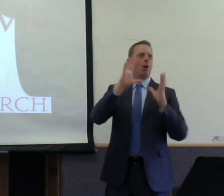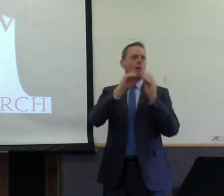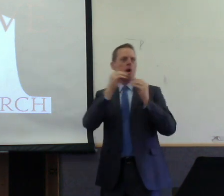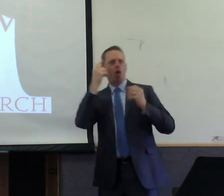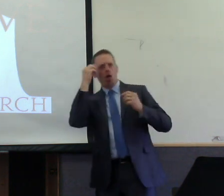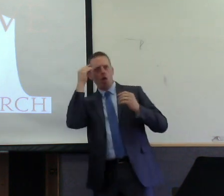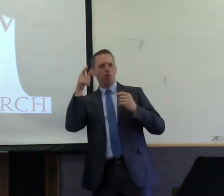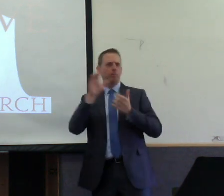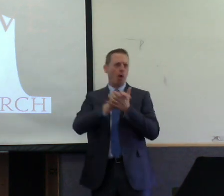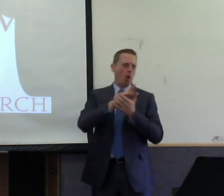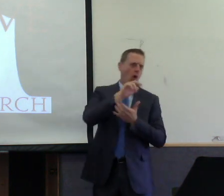done, they'll be,